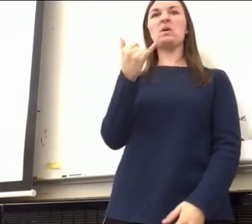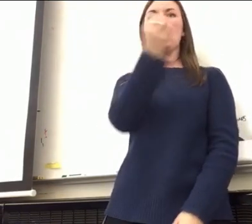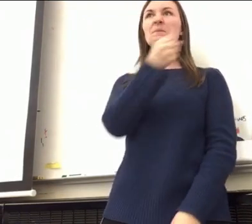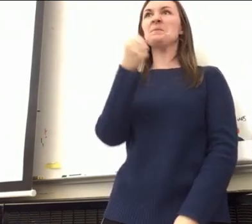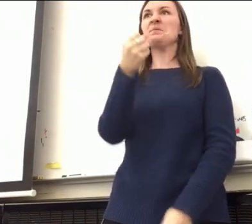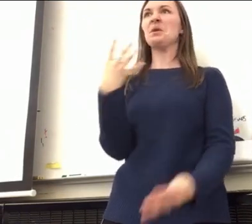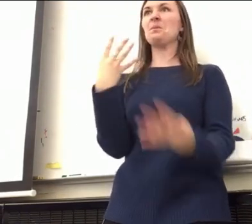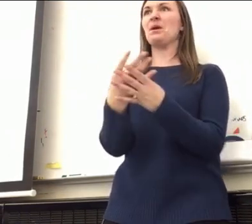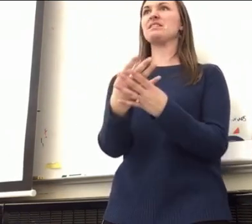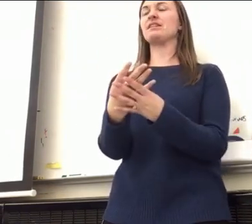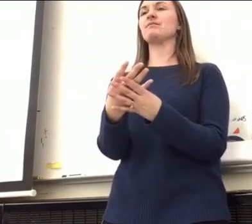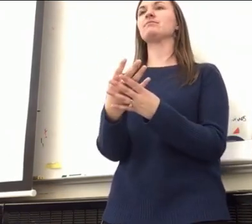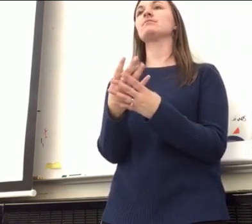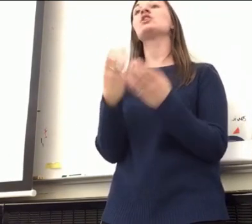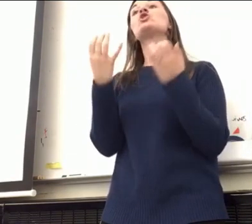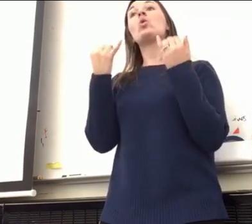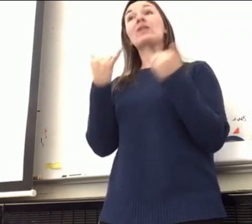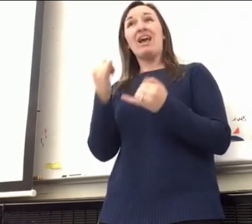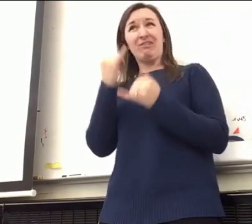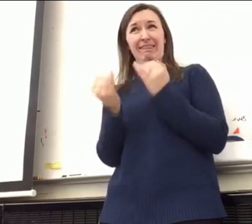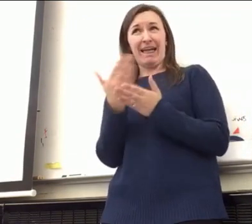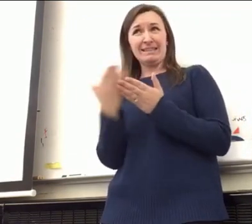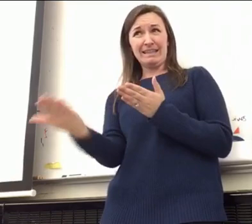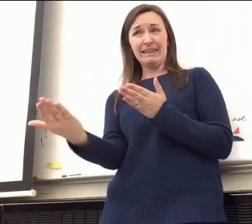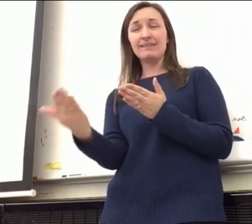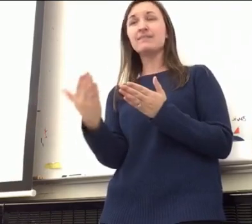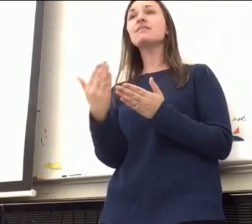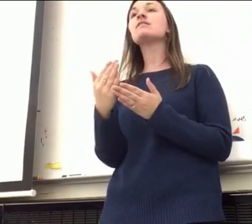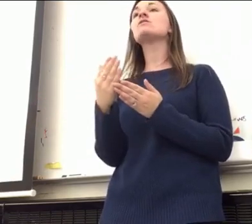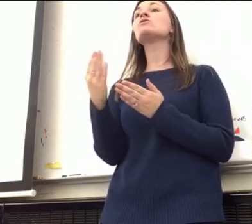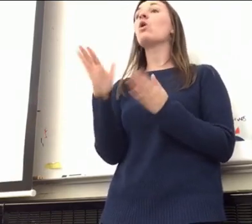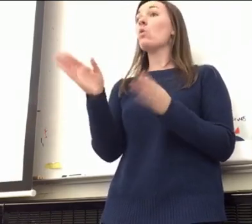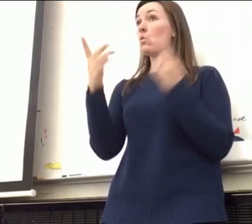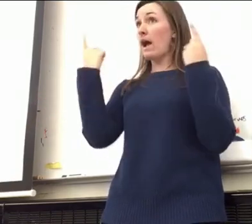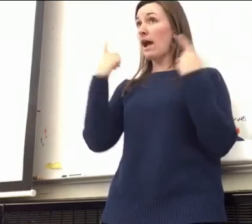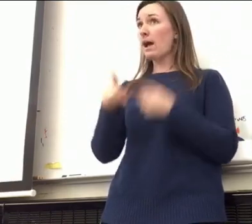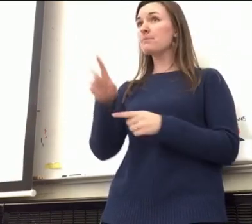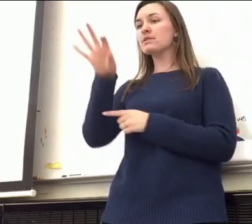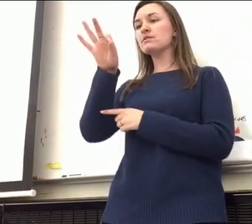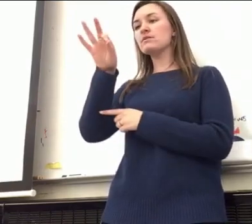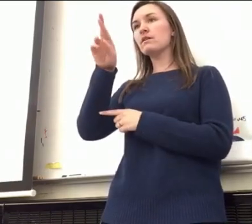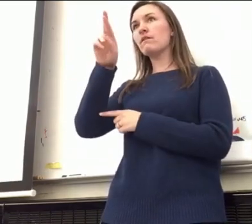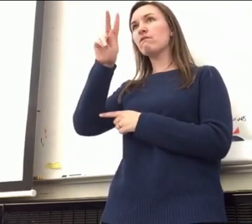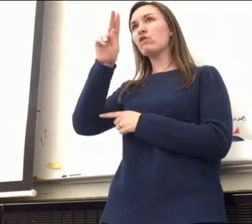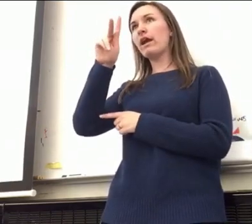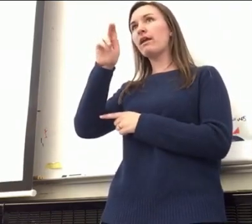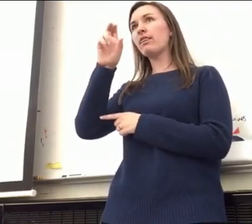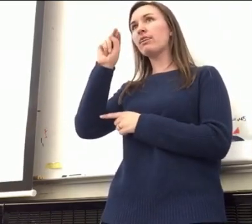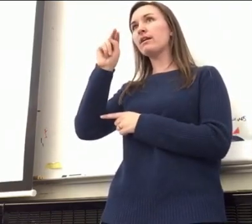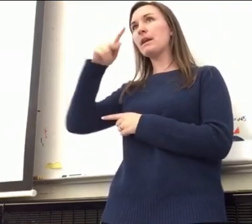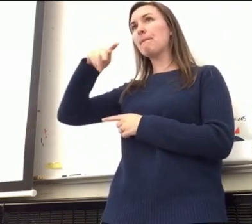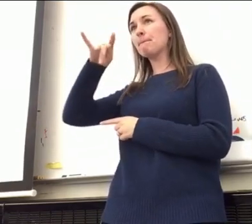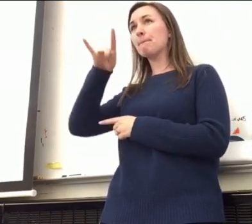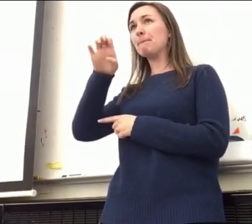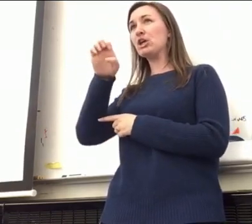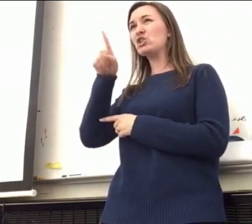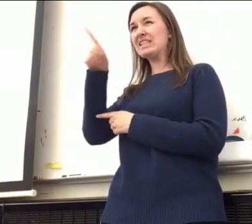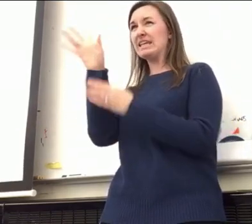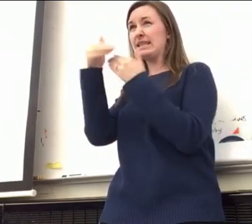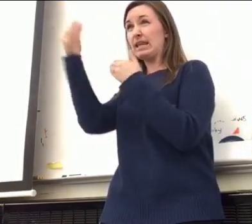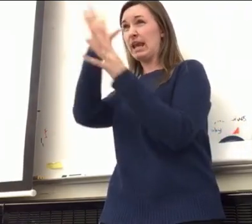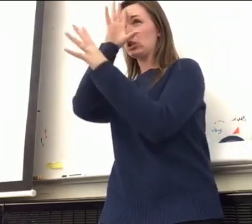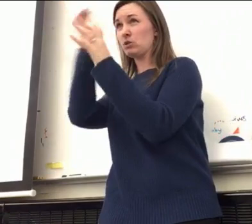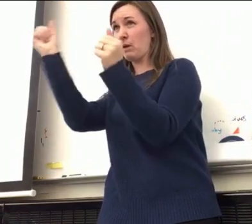so just stay with me for just a second, is that basically what's going to occur is that Franklin Pierce, who's the next president, he is going to